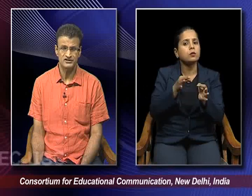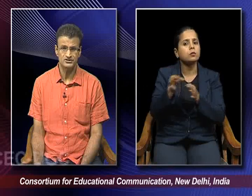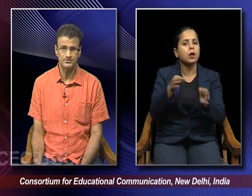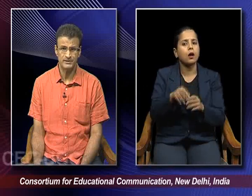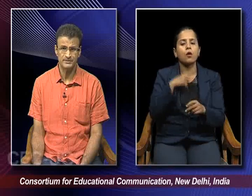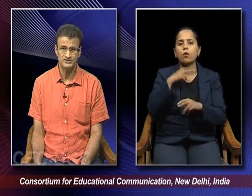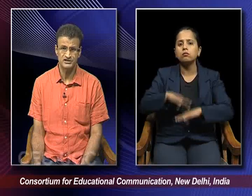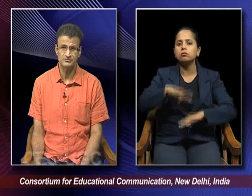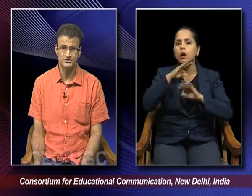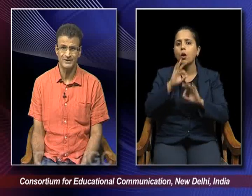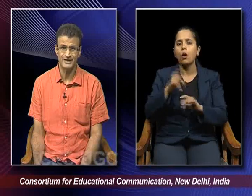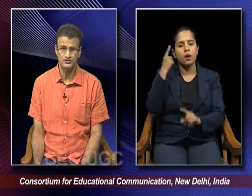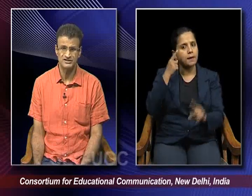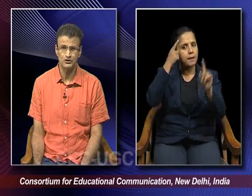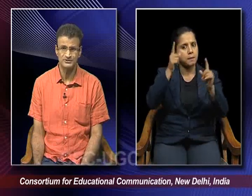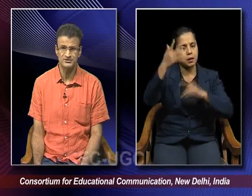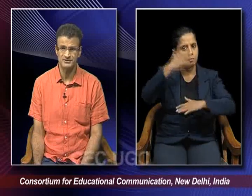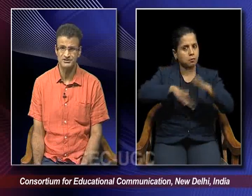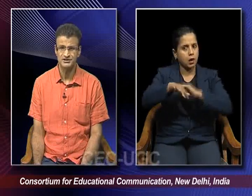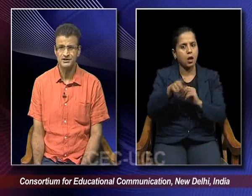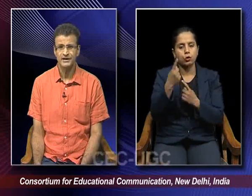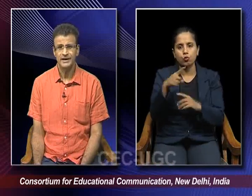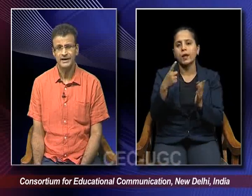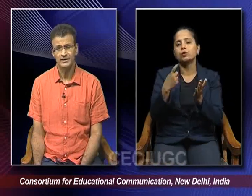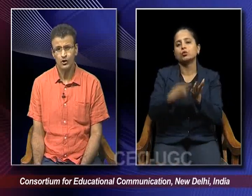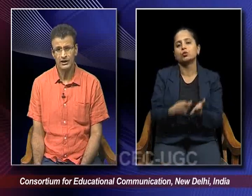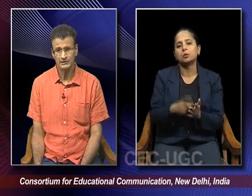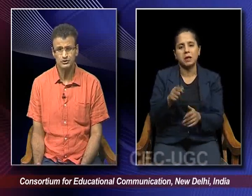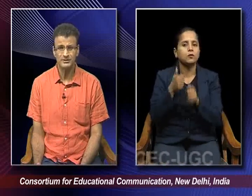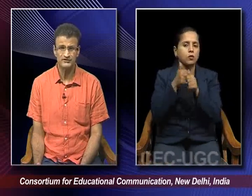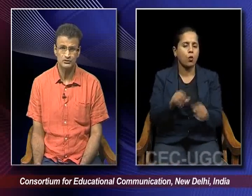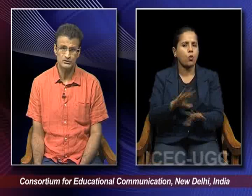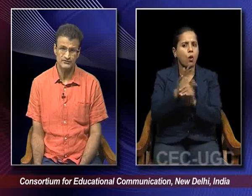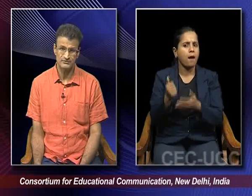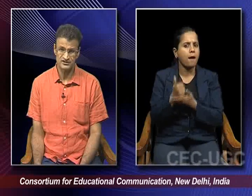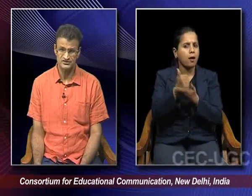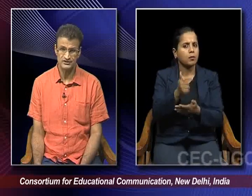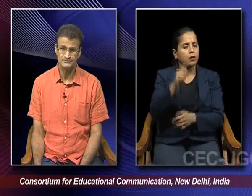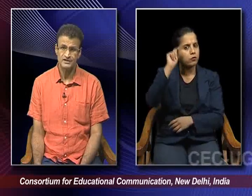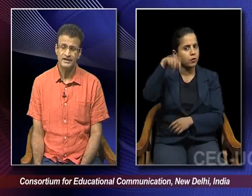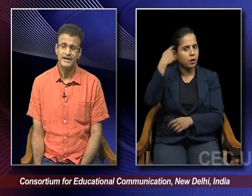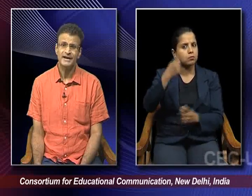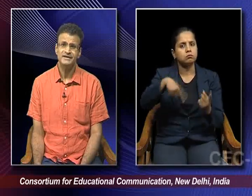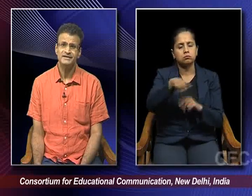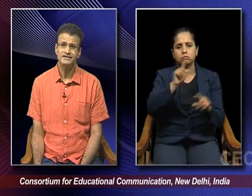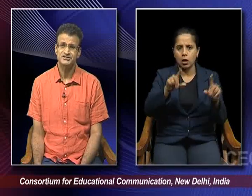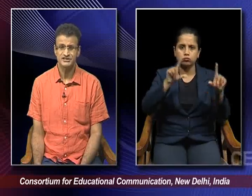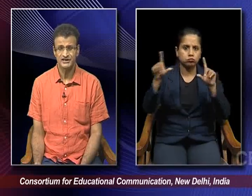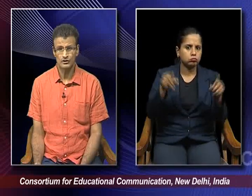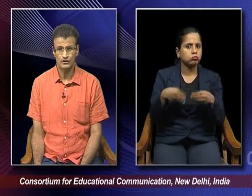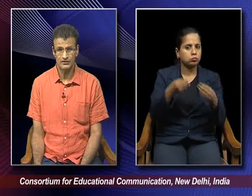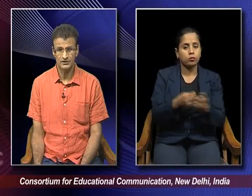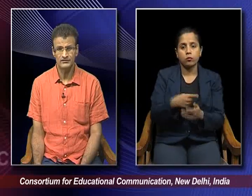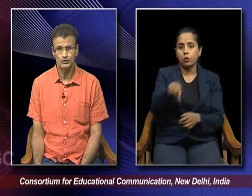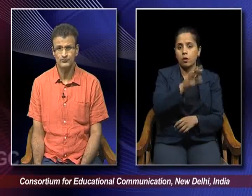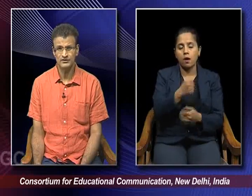fulfill its purpose, it must plan on sound principles, and all help should be given to the film industry. And she had a lot